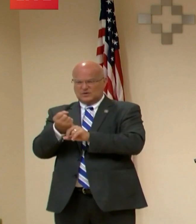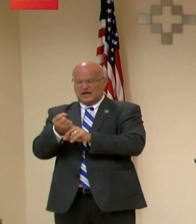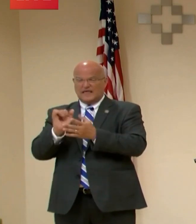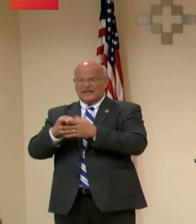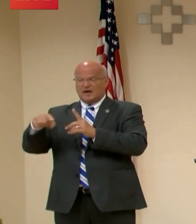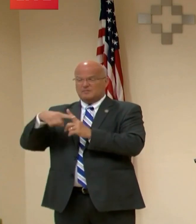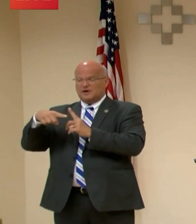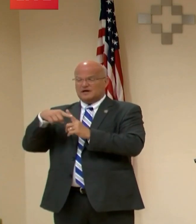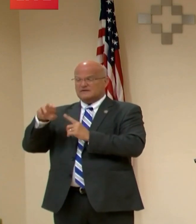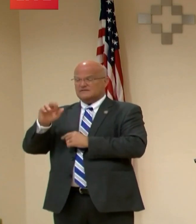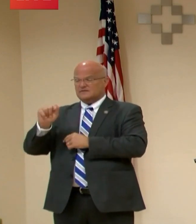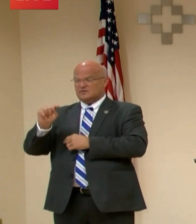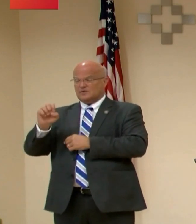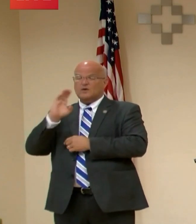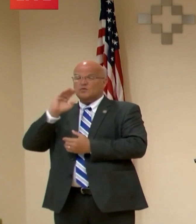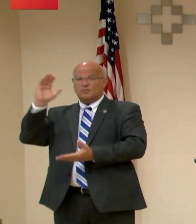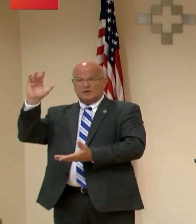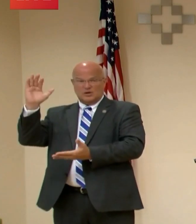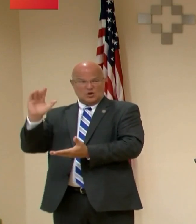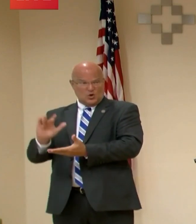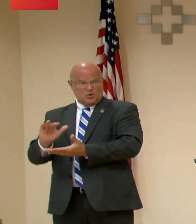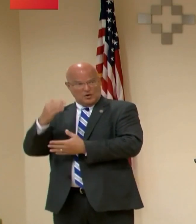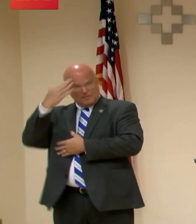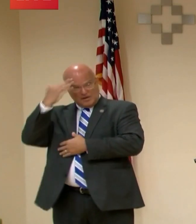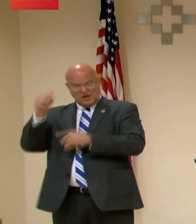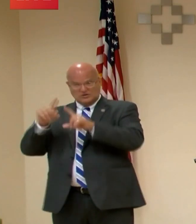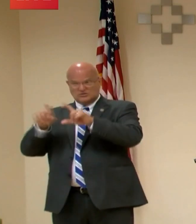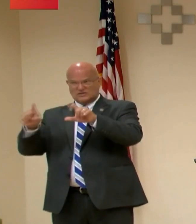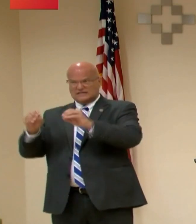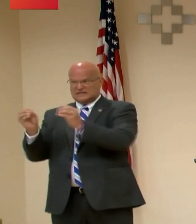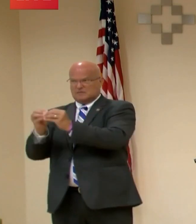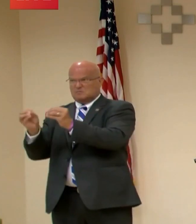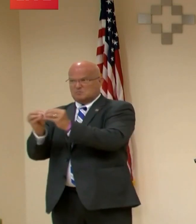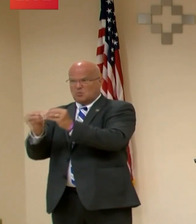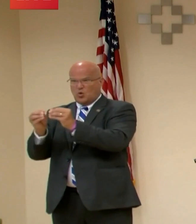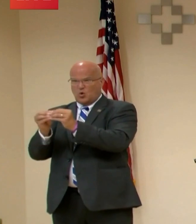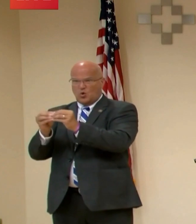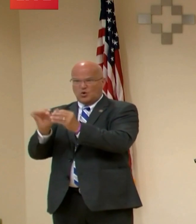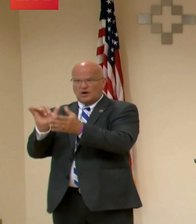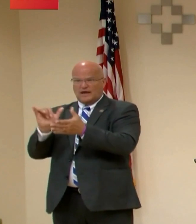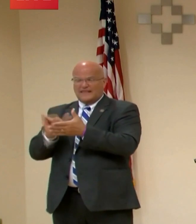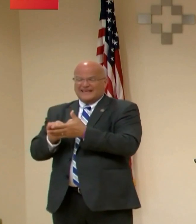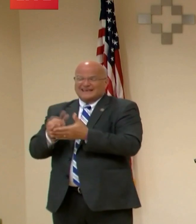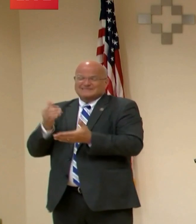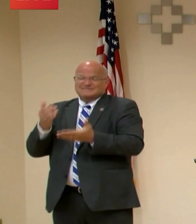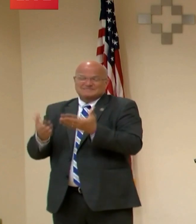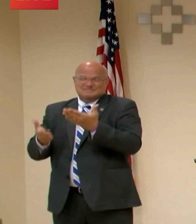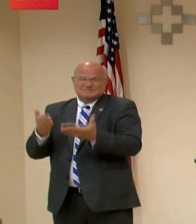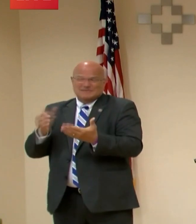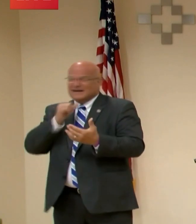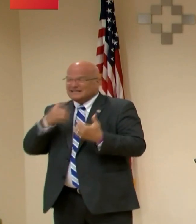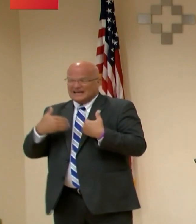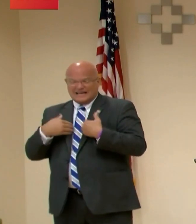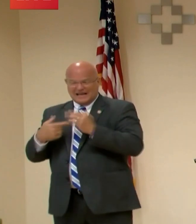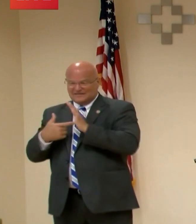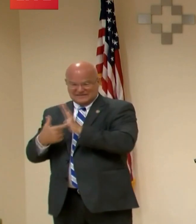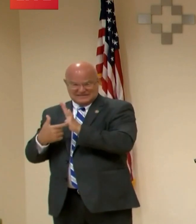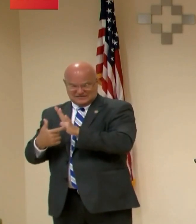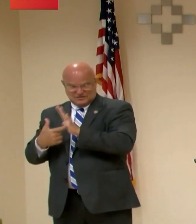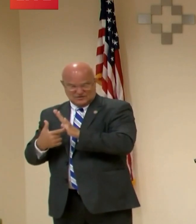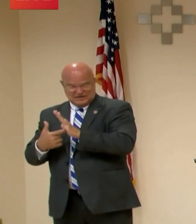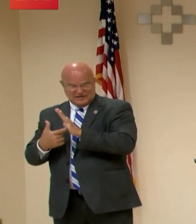that positivity rate will be lower because you're testing more that might be asymptomatic and not